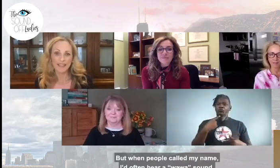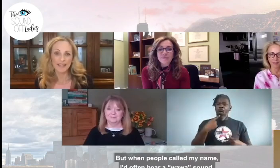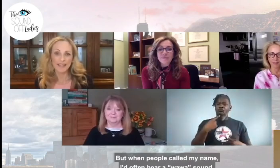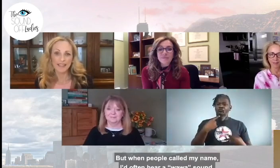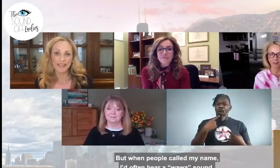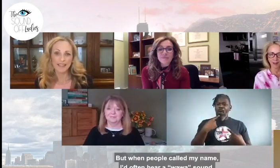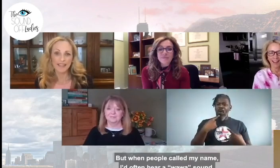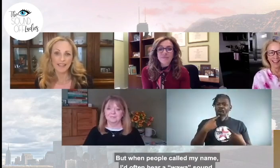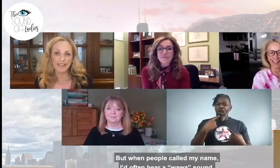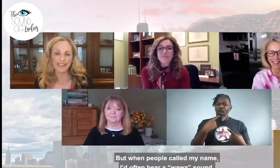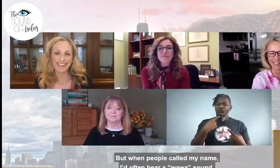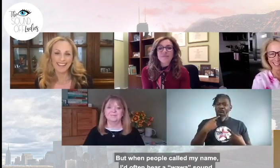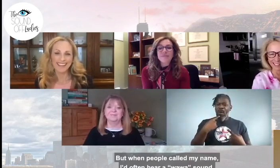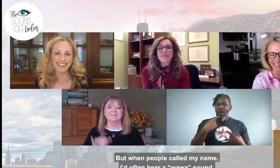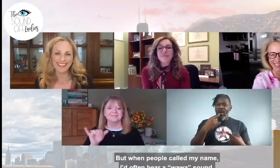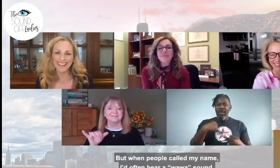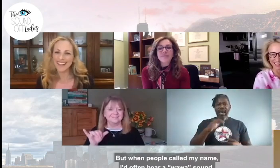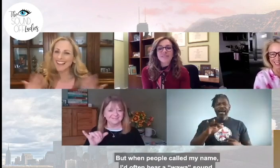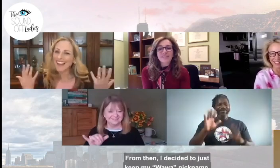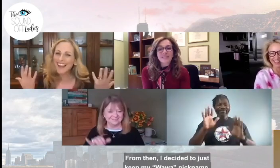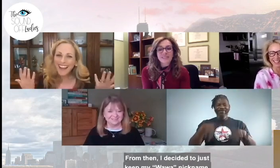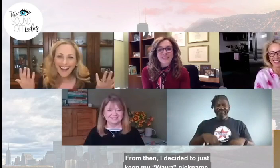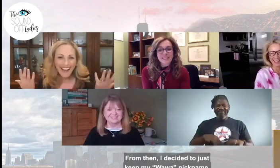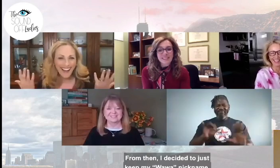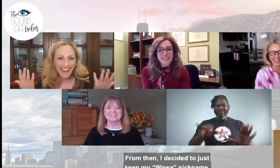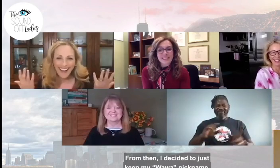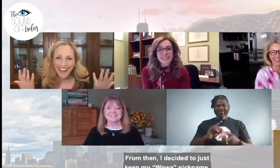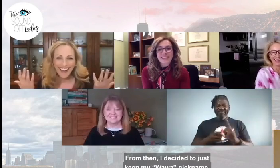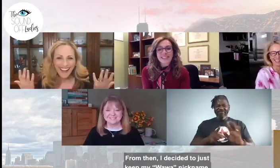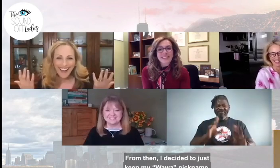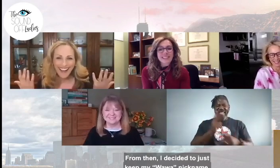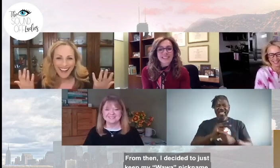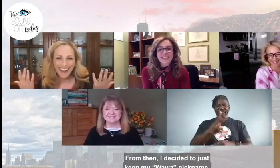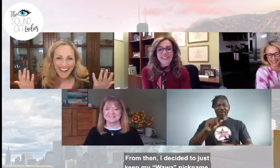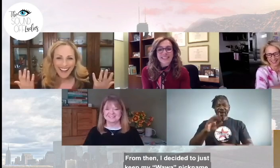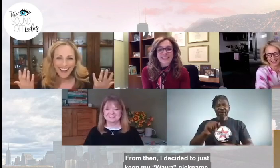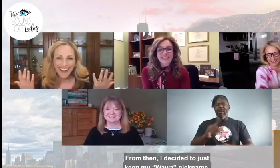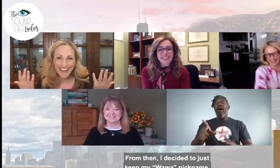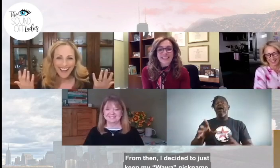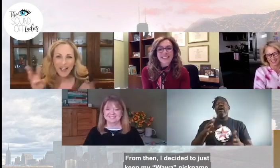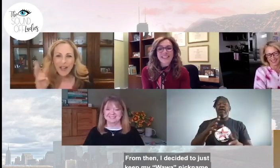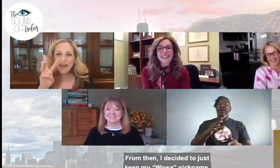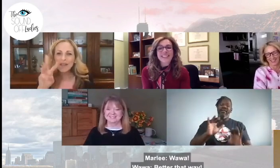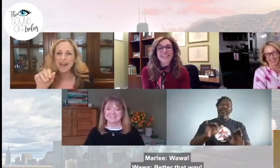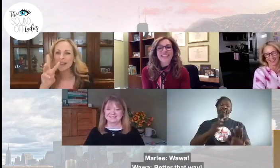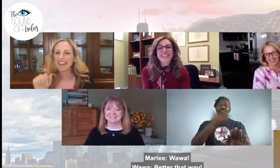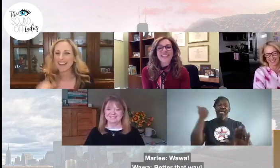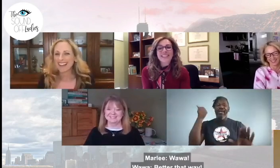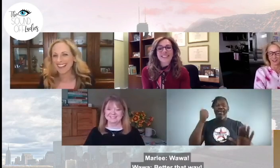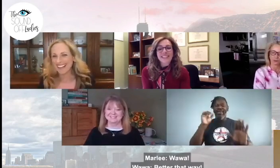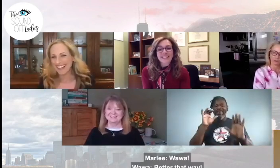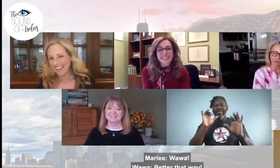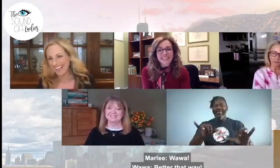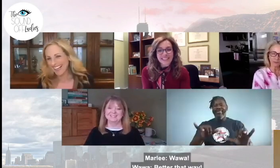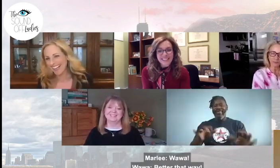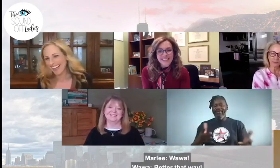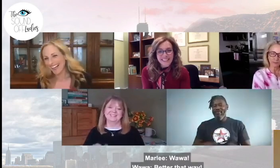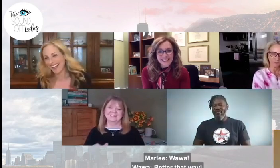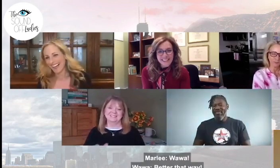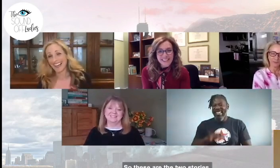when they said my name, all I could hear was wah wah wah wah wah. So I just said I'd keep my name. It's better just to keep